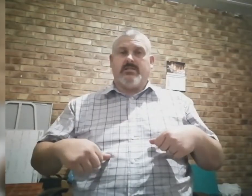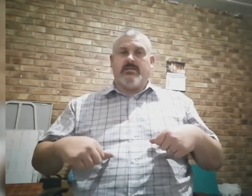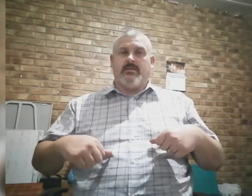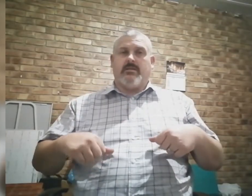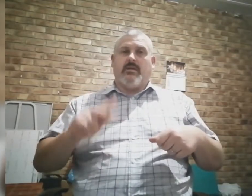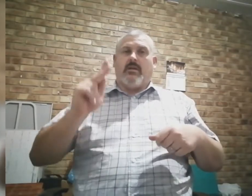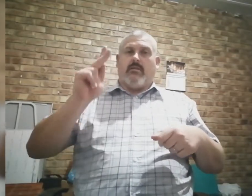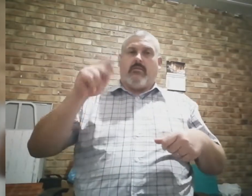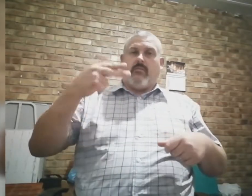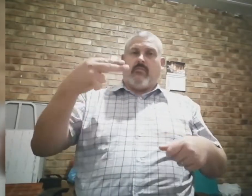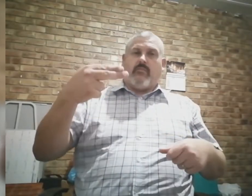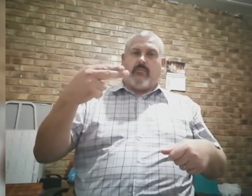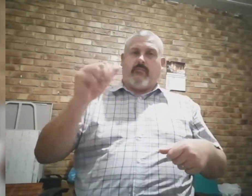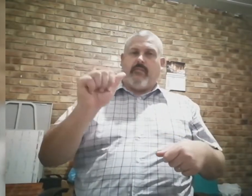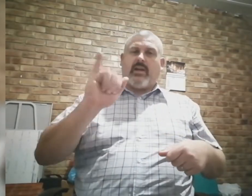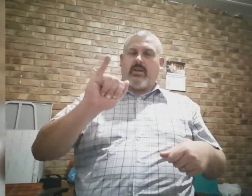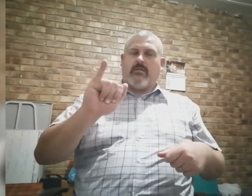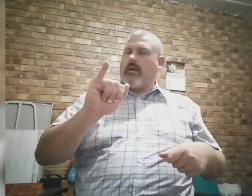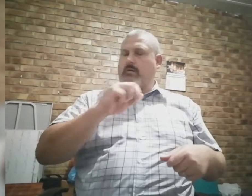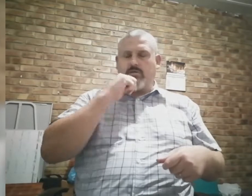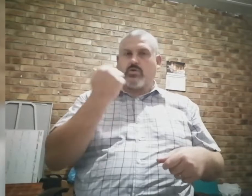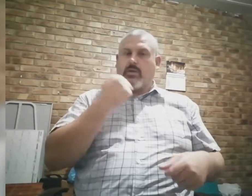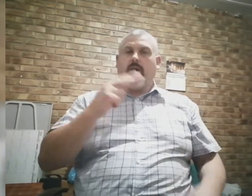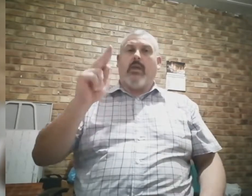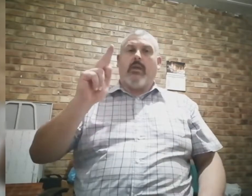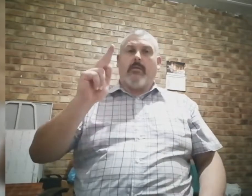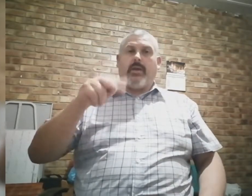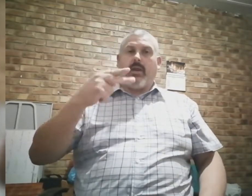the Pisces, the